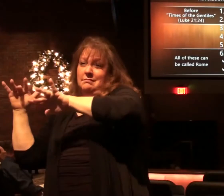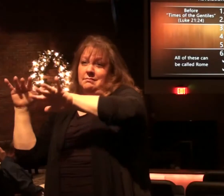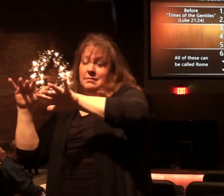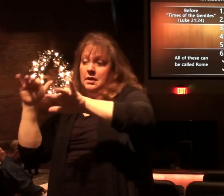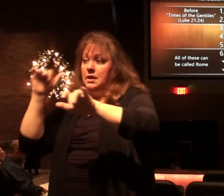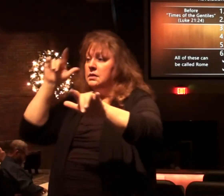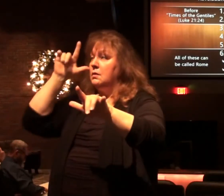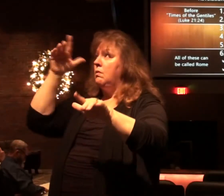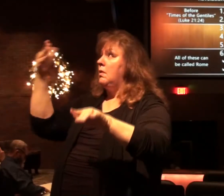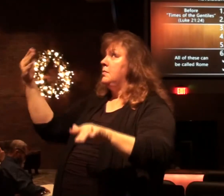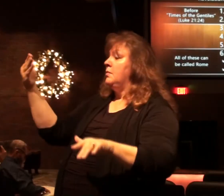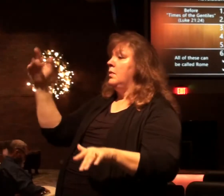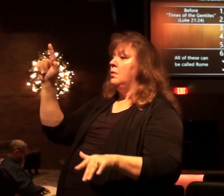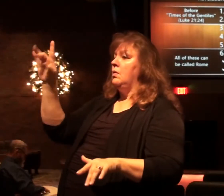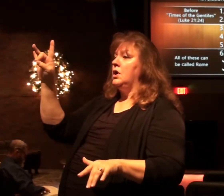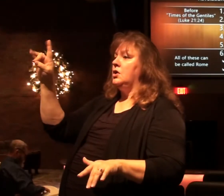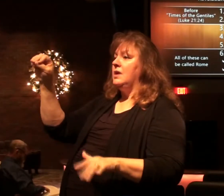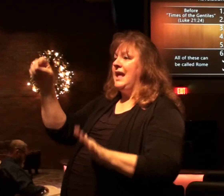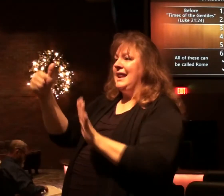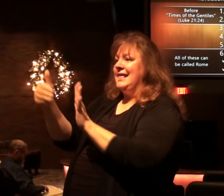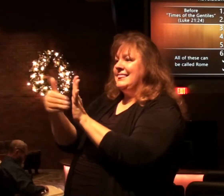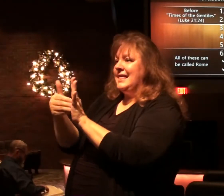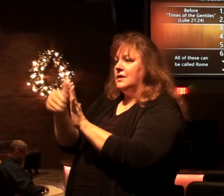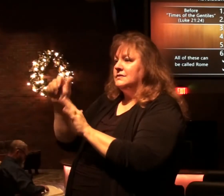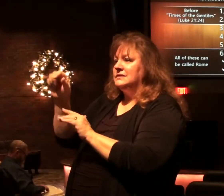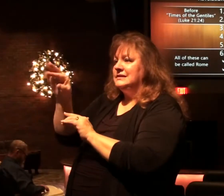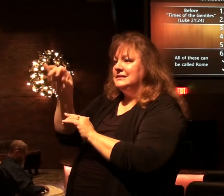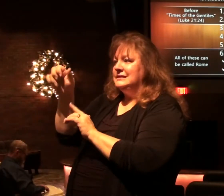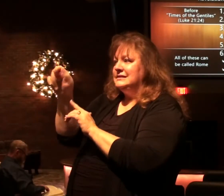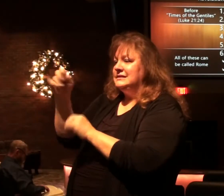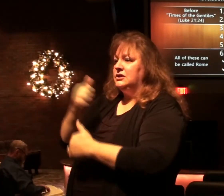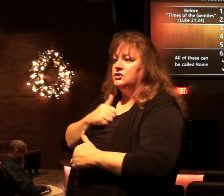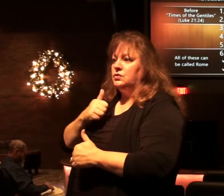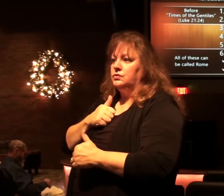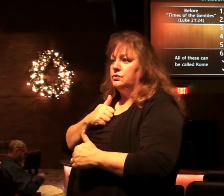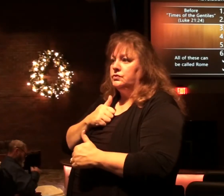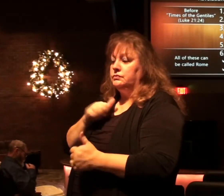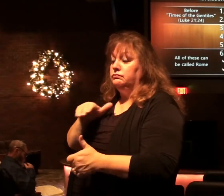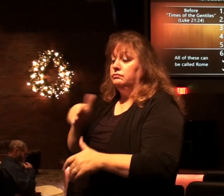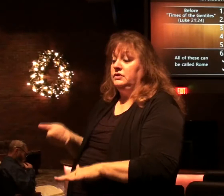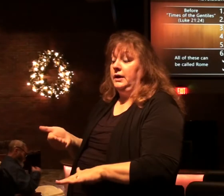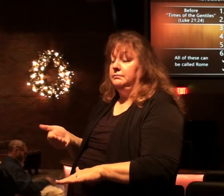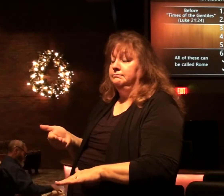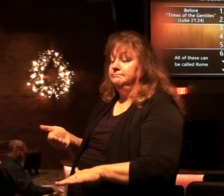they woke up in the morning, 180,000 Assyrian soldiers didn't wake up.